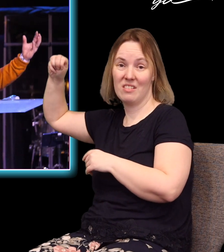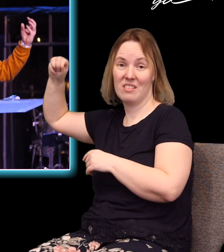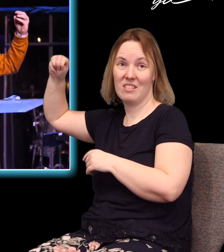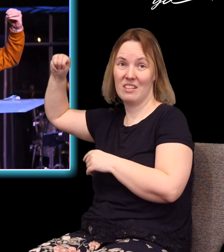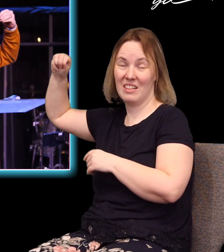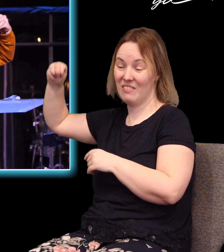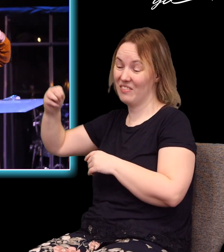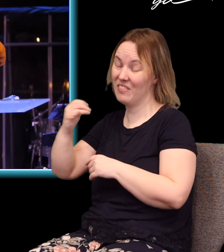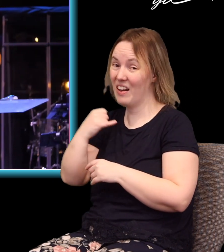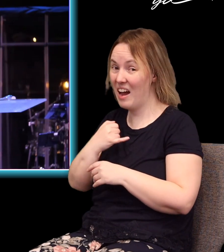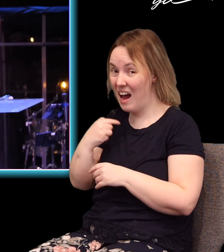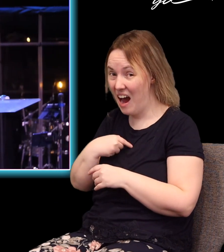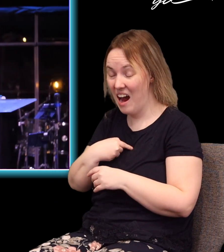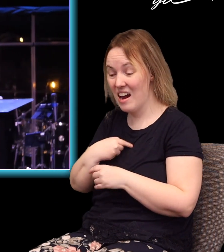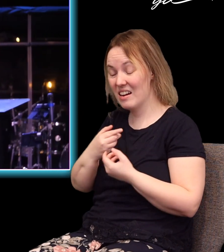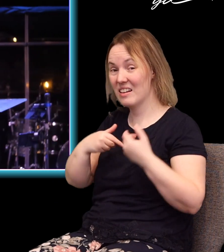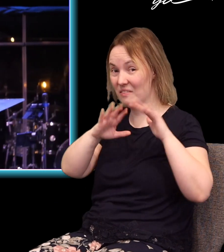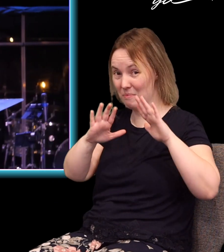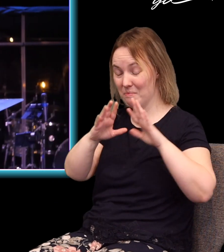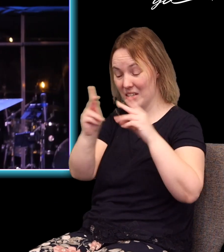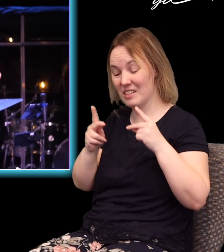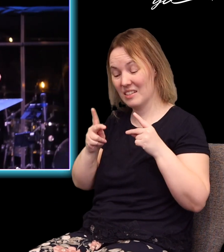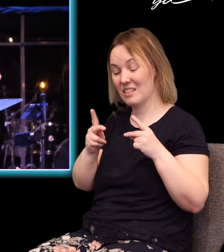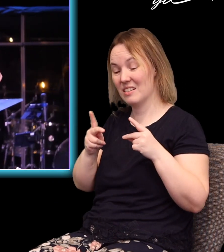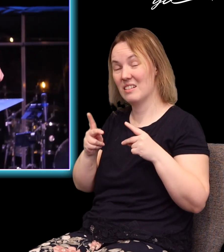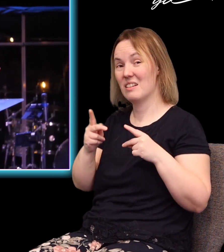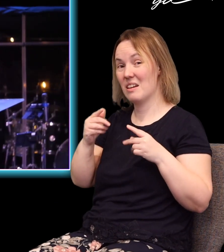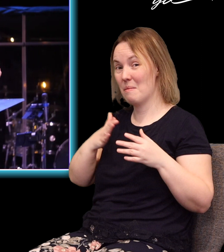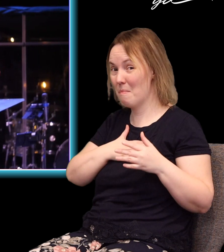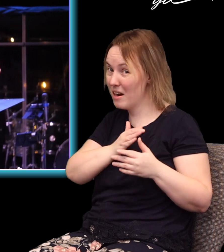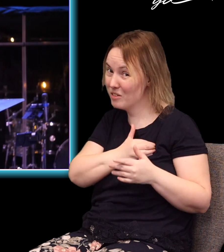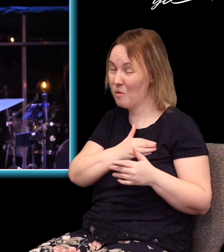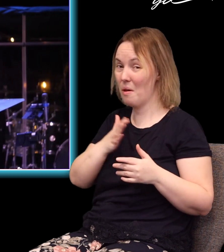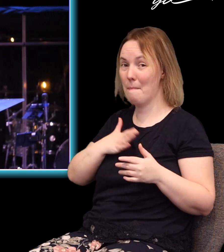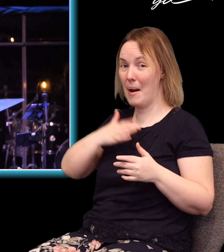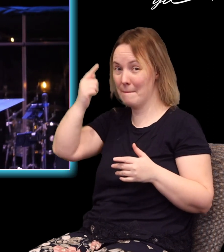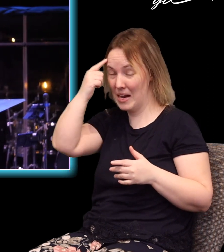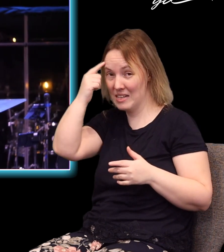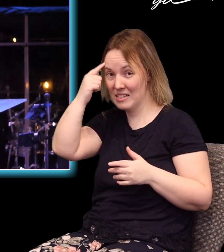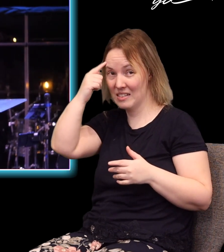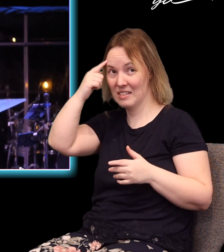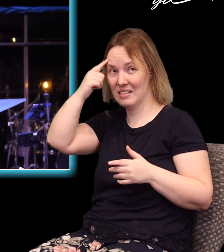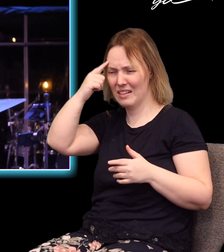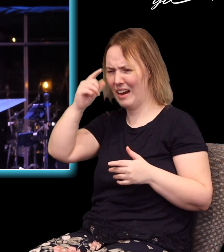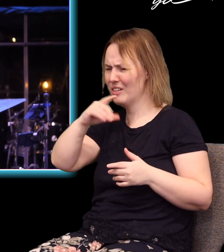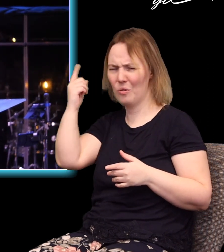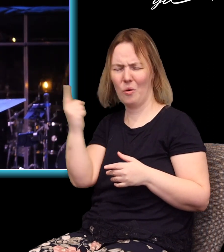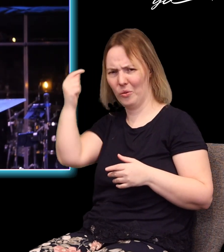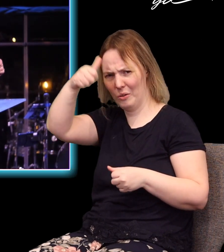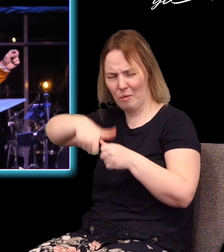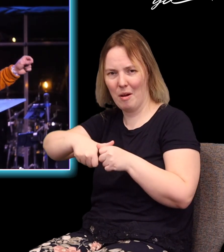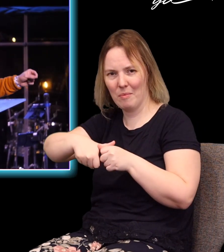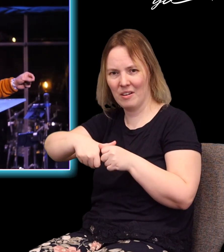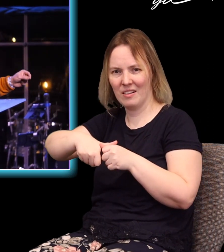if I give place in my soul, in my mind, to that thing, I don't just remember what I did.